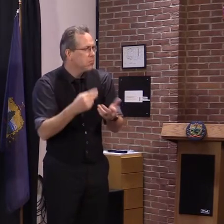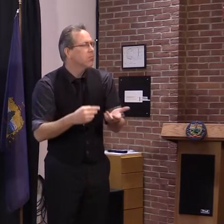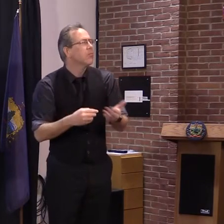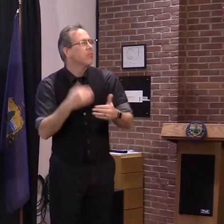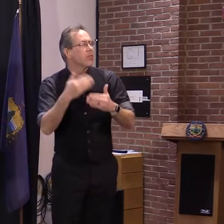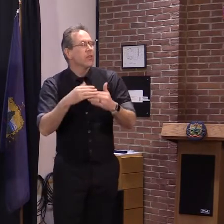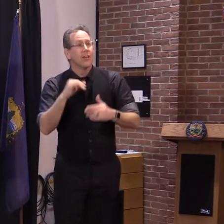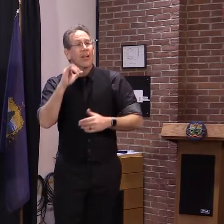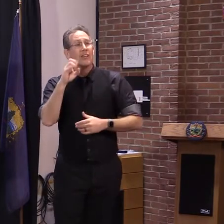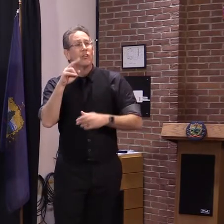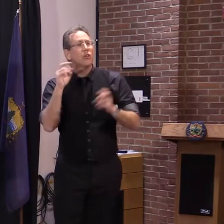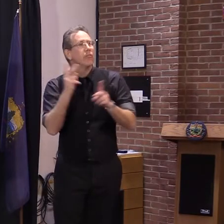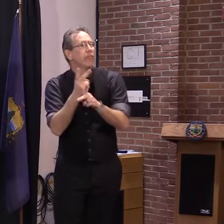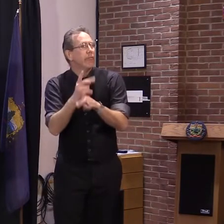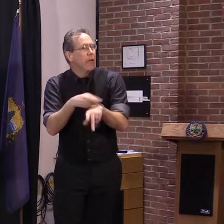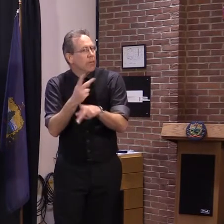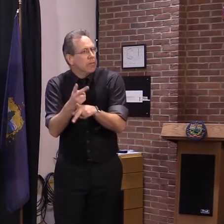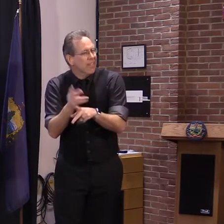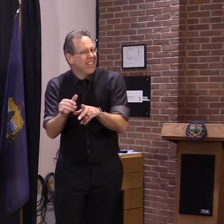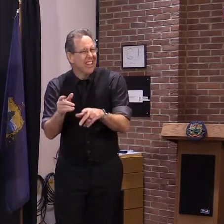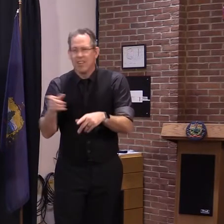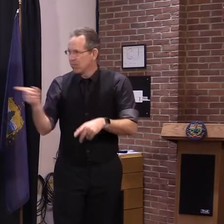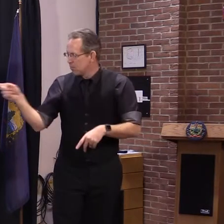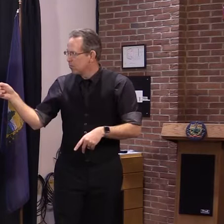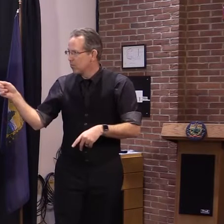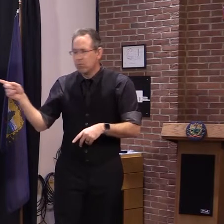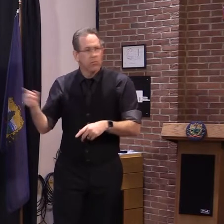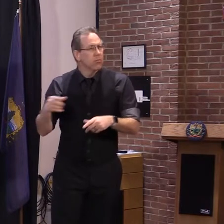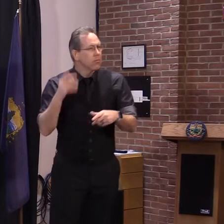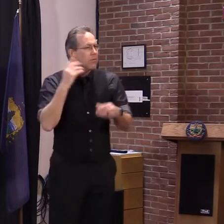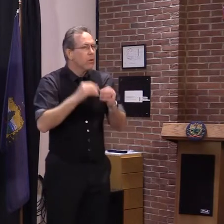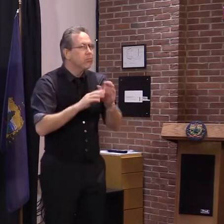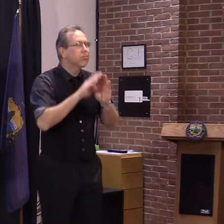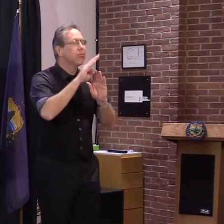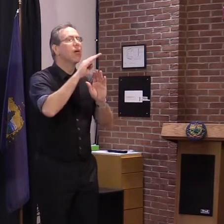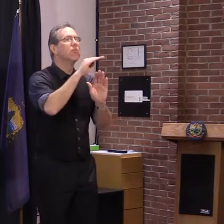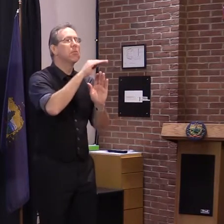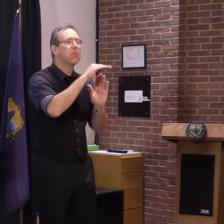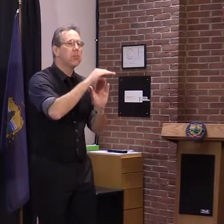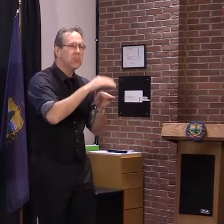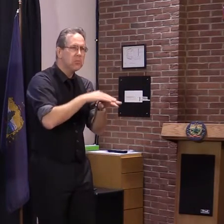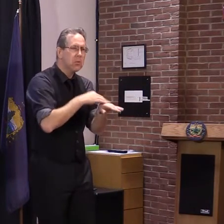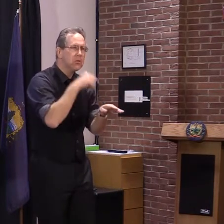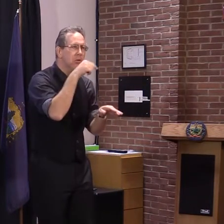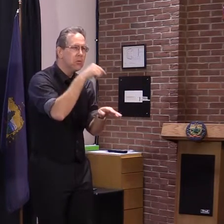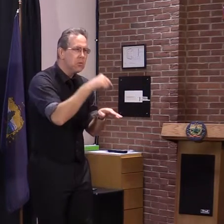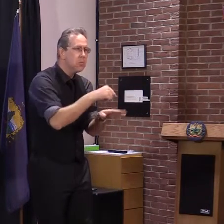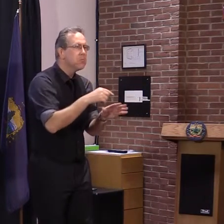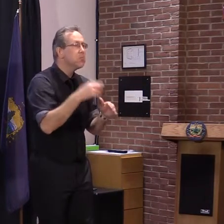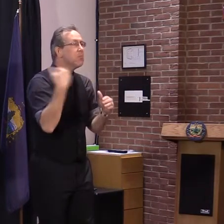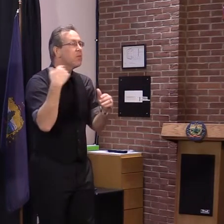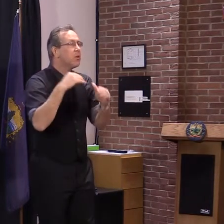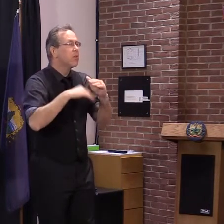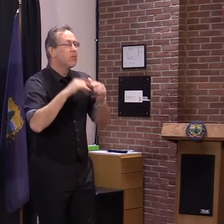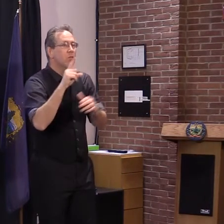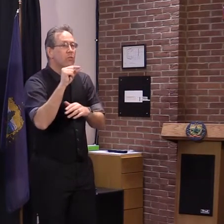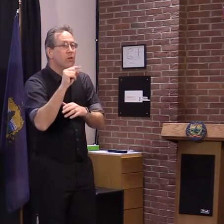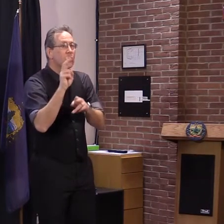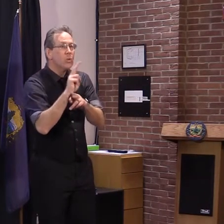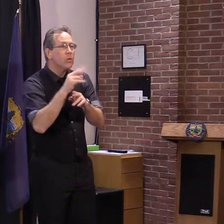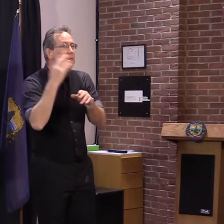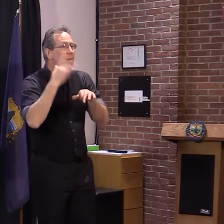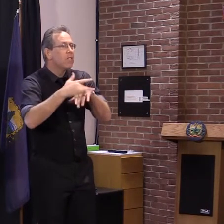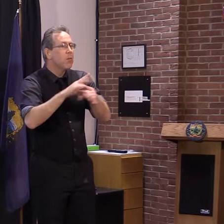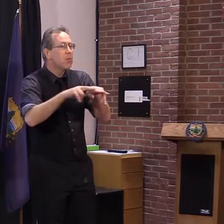see that we continue to see that trend now for a number of weeks. We're down below 20 ICU beds, people with COVID, I should say, in the